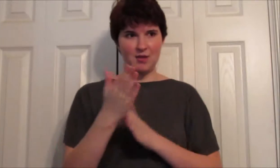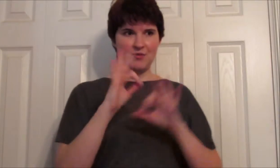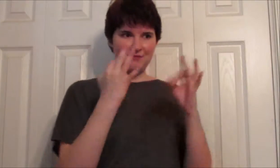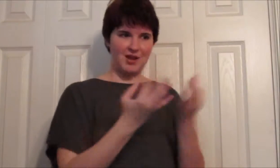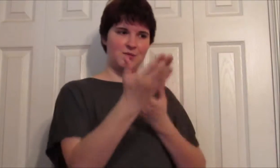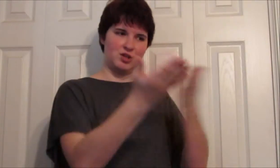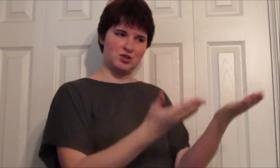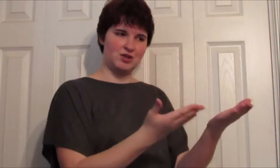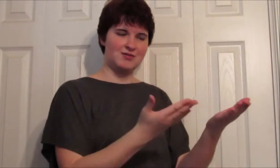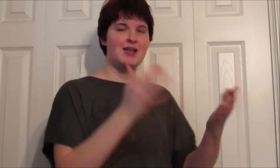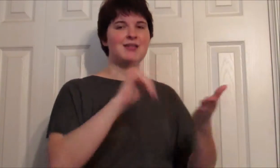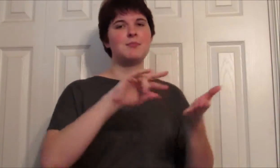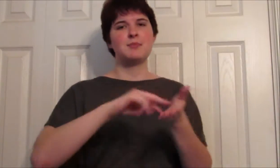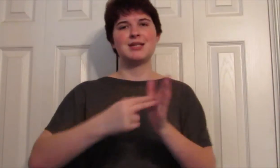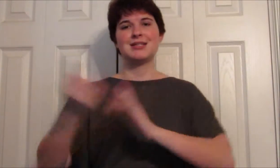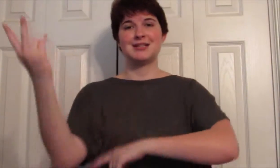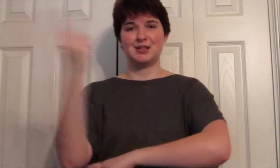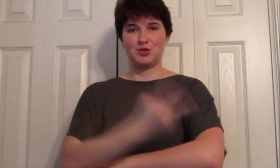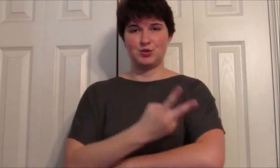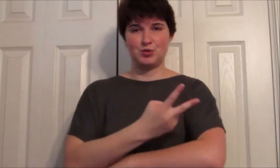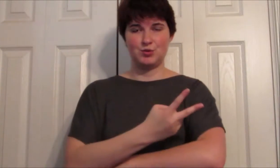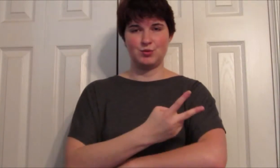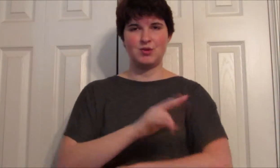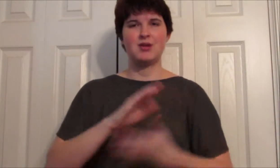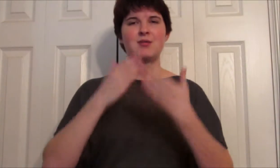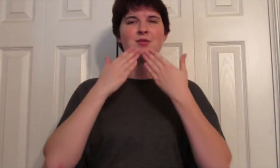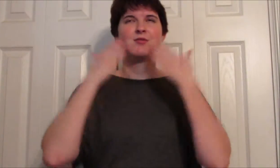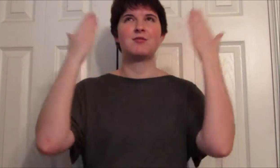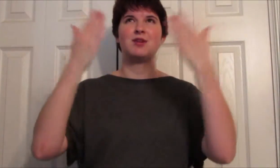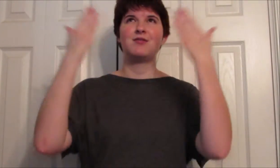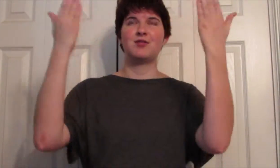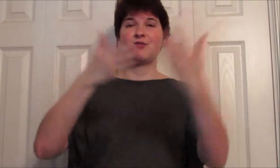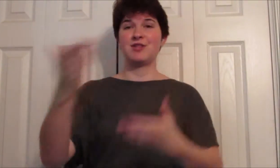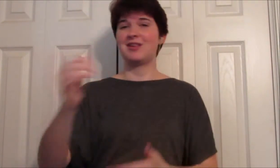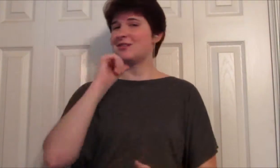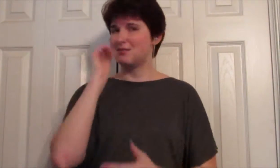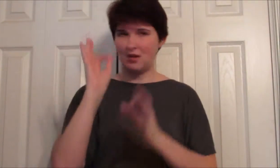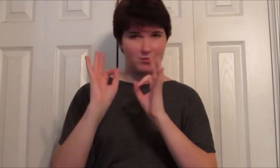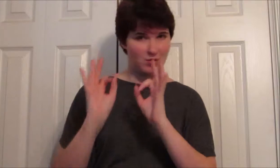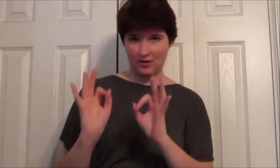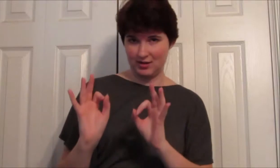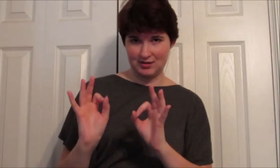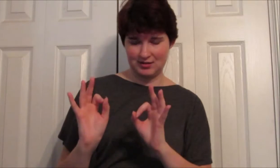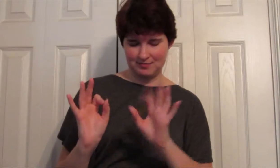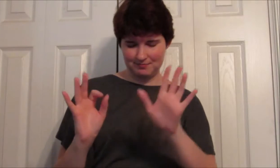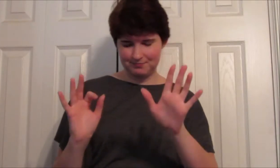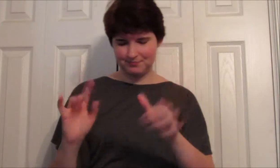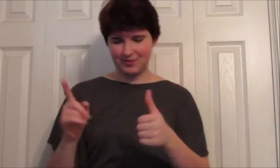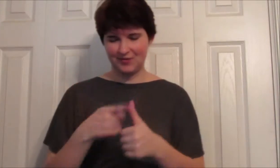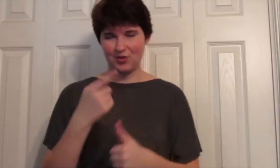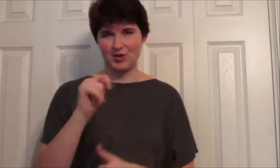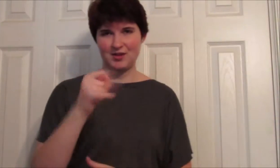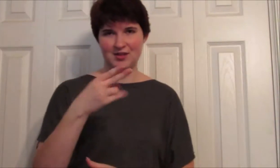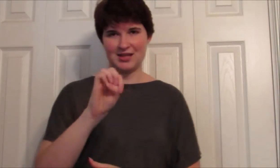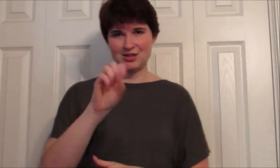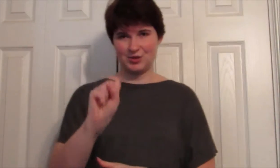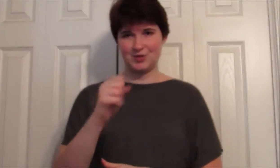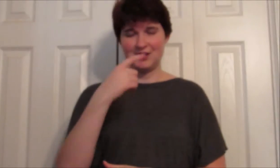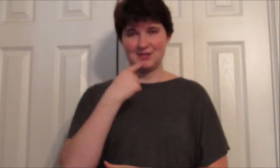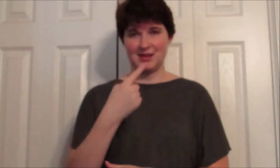a serving family, then on day two, be grateful for the imperfect. See, 1 Thessalonians says